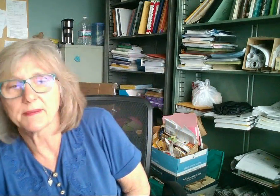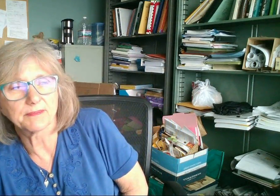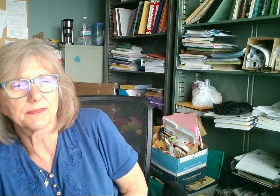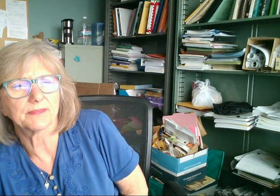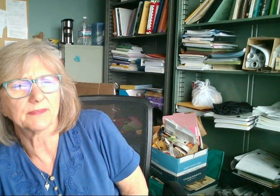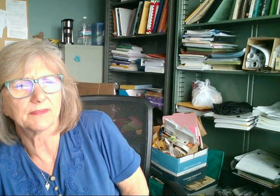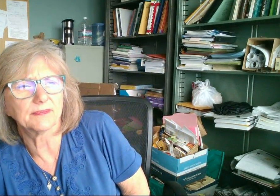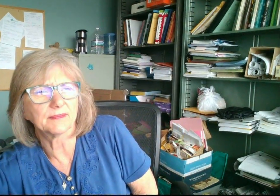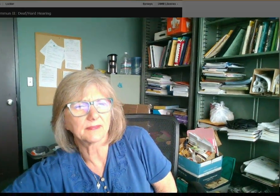the